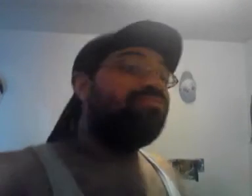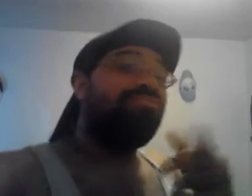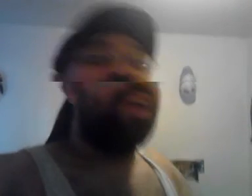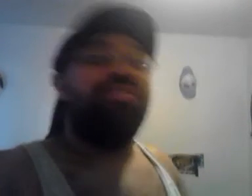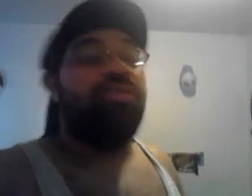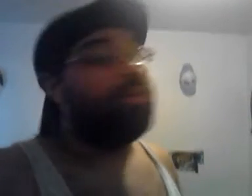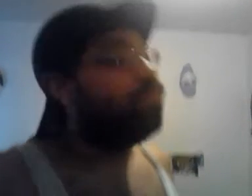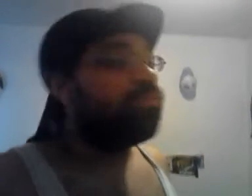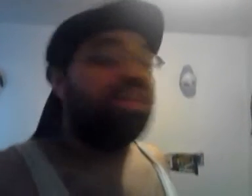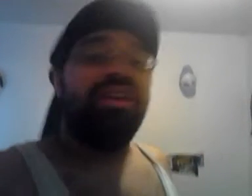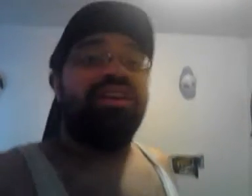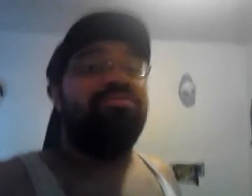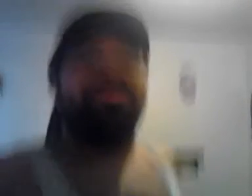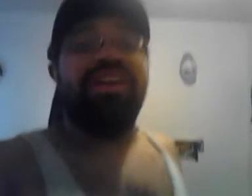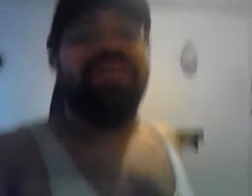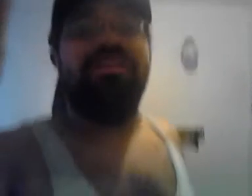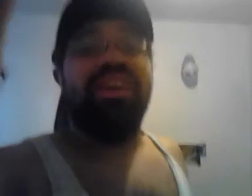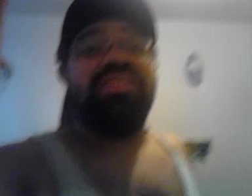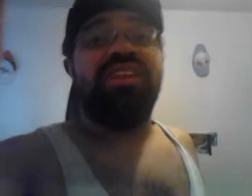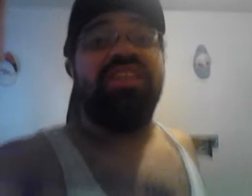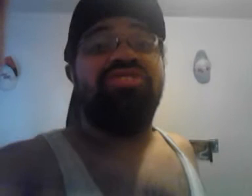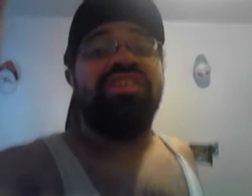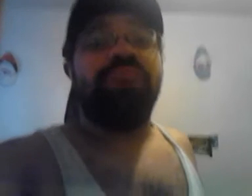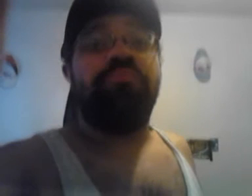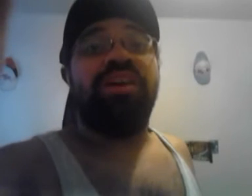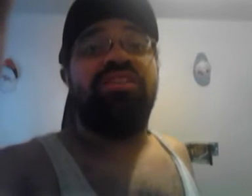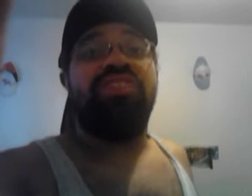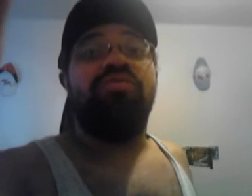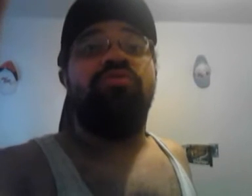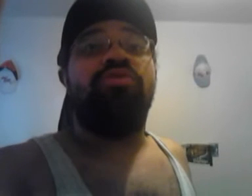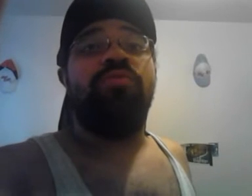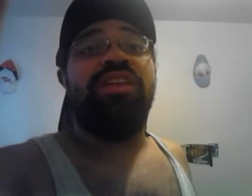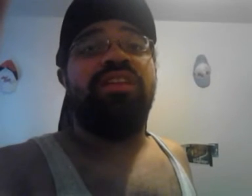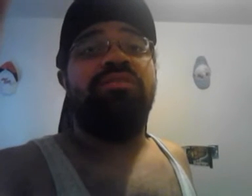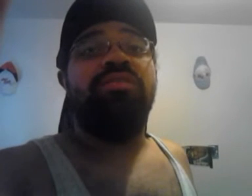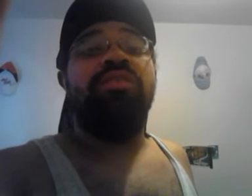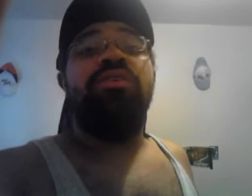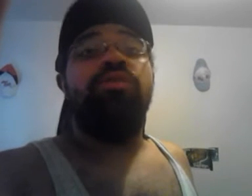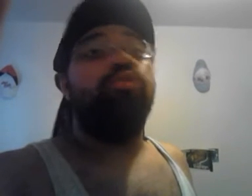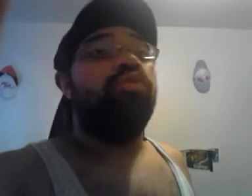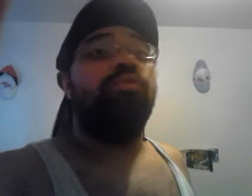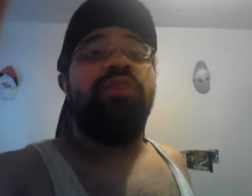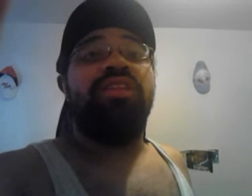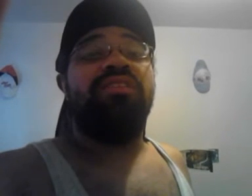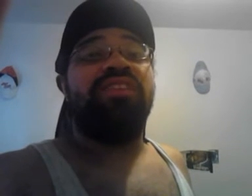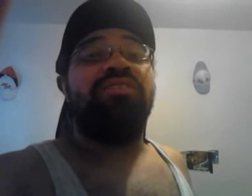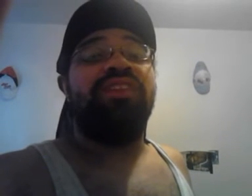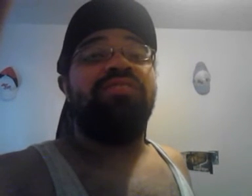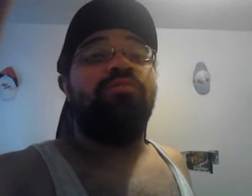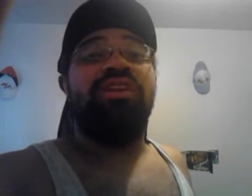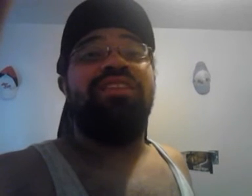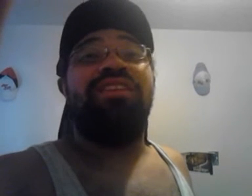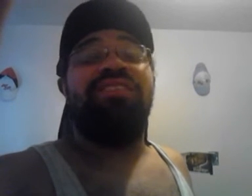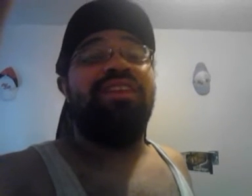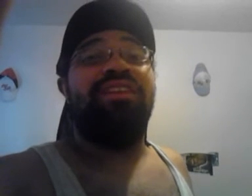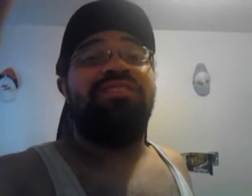I know it. Because NBA, they just getting paid to see who's going to win it. Who's going to win it to take the win and take for